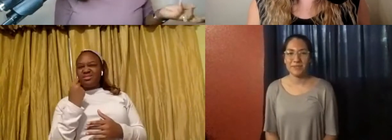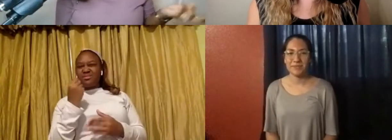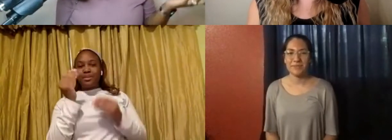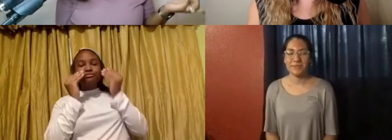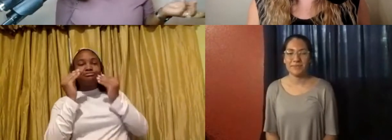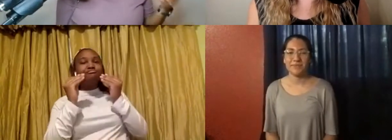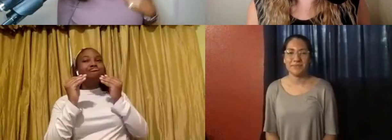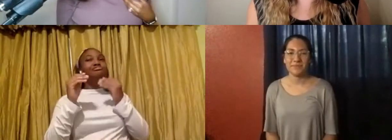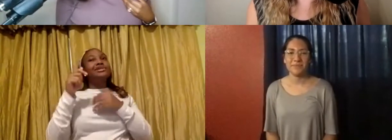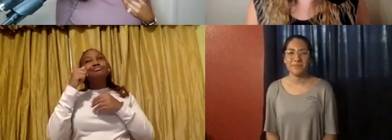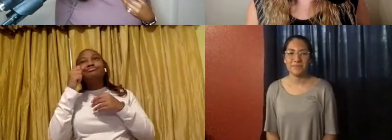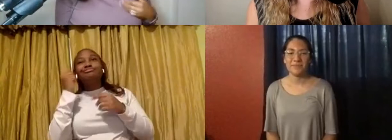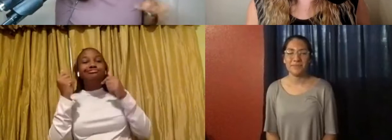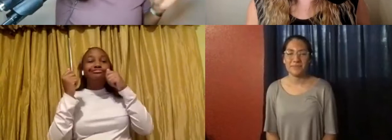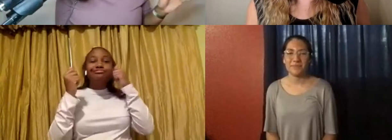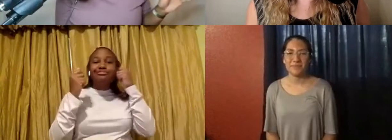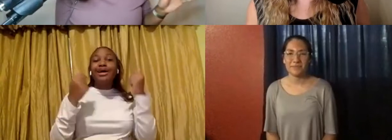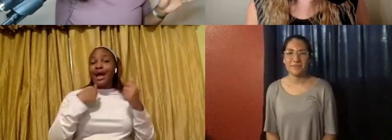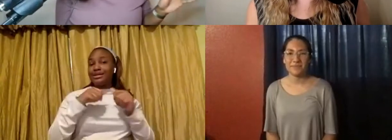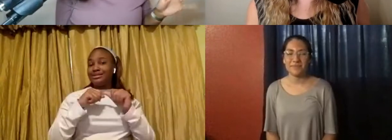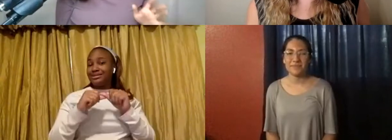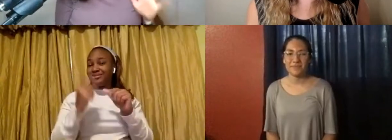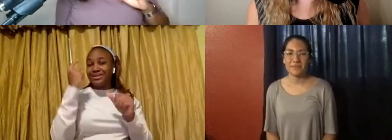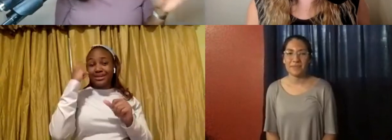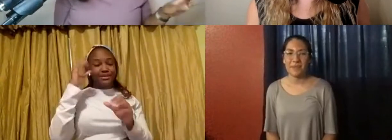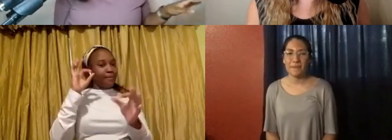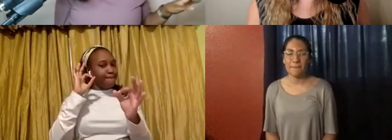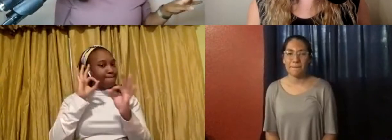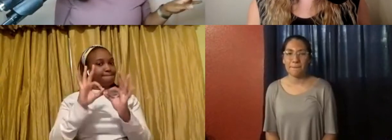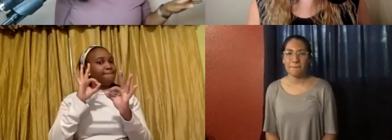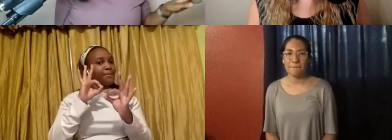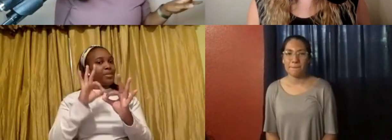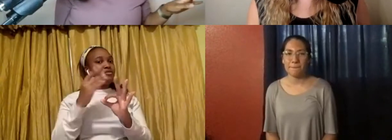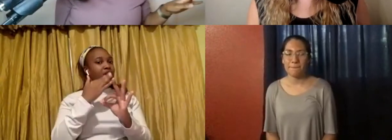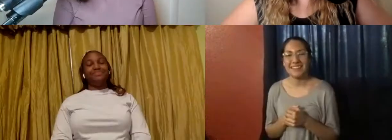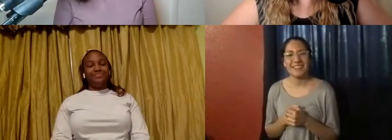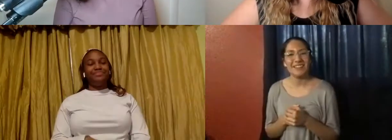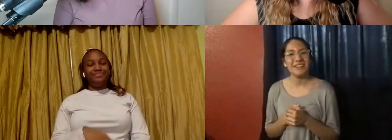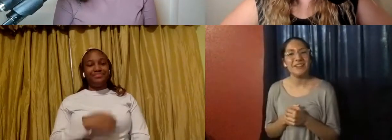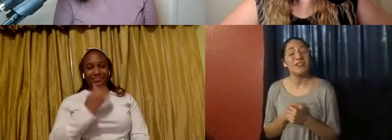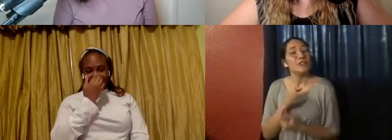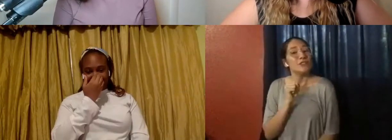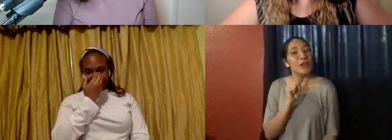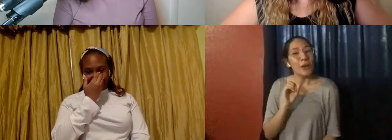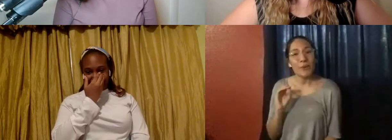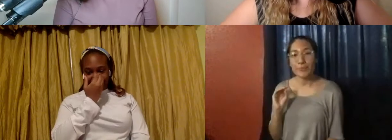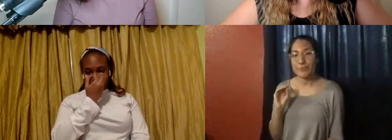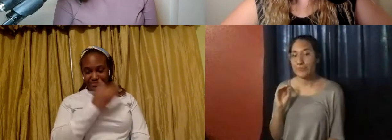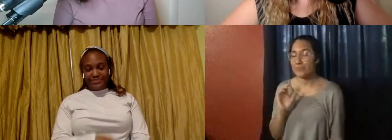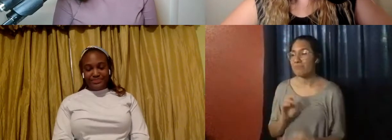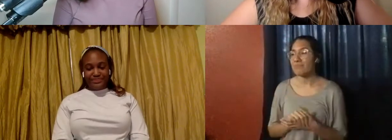cheek. Right. Again, I still think it was a perfect color match. Like, I feel like I never found a match that good again. Some other details